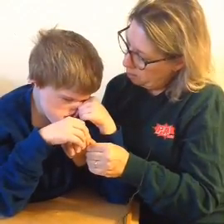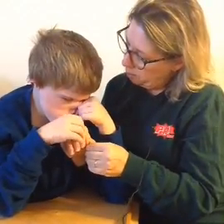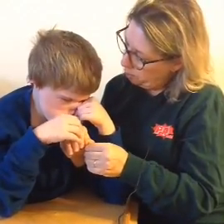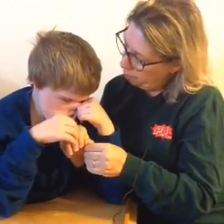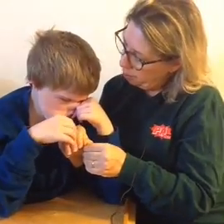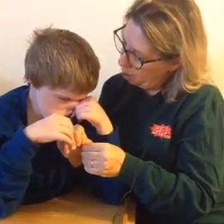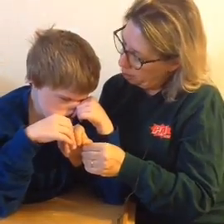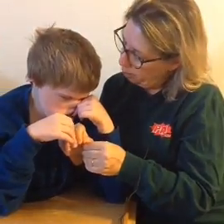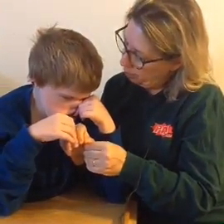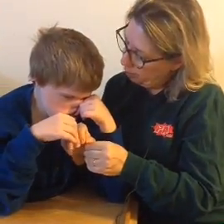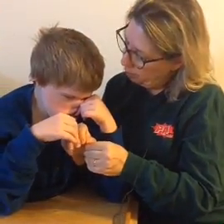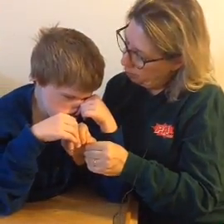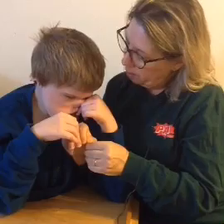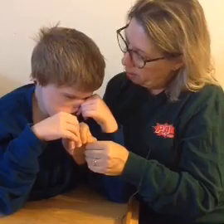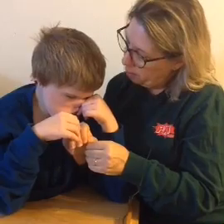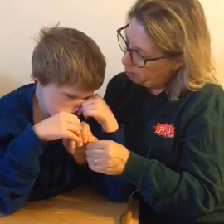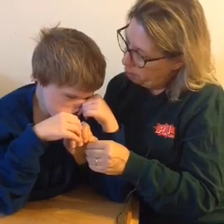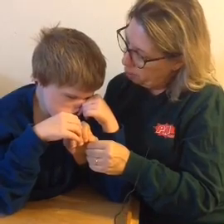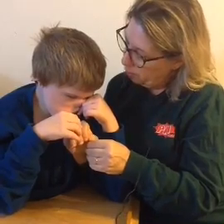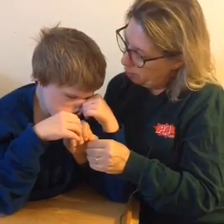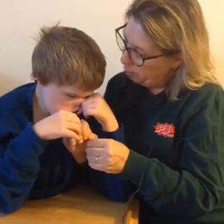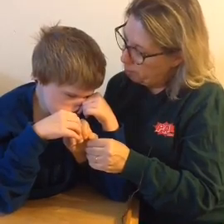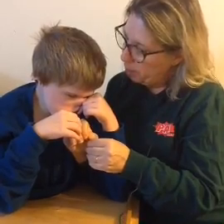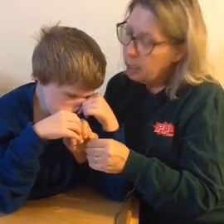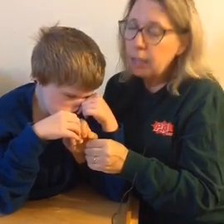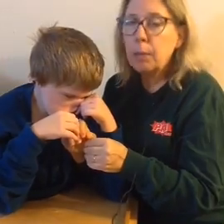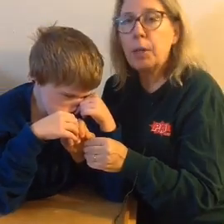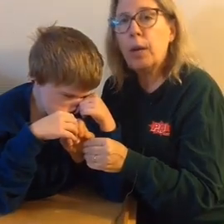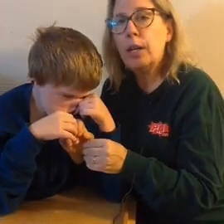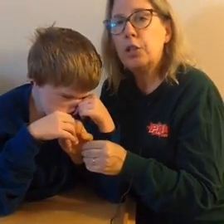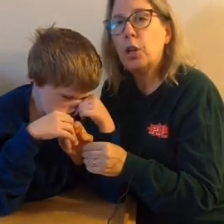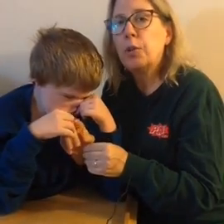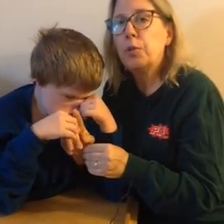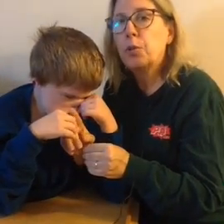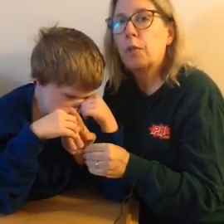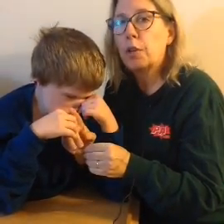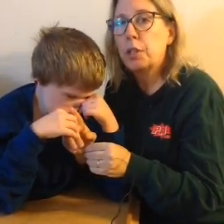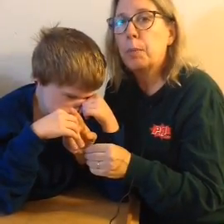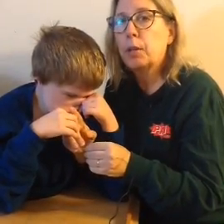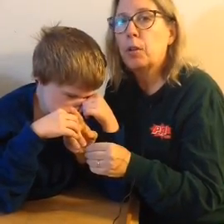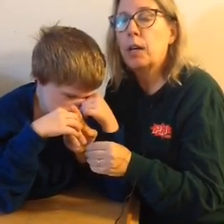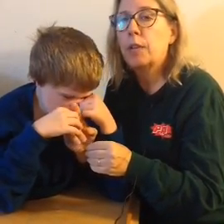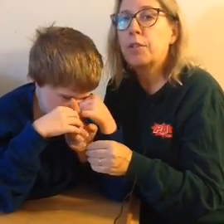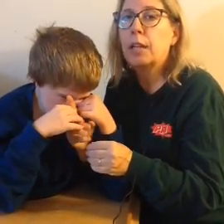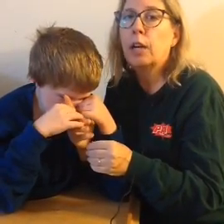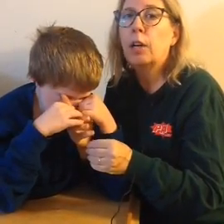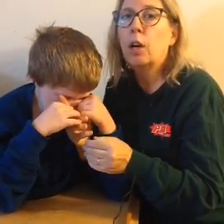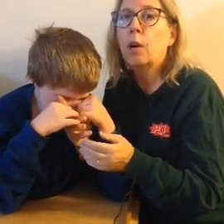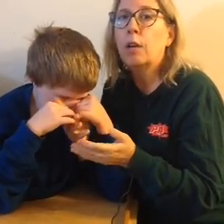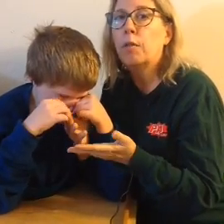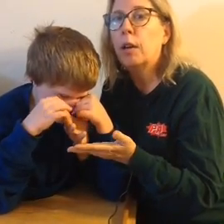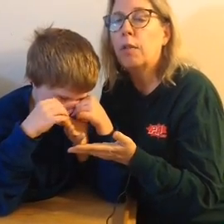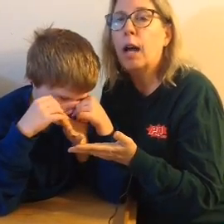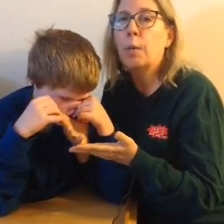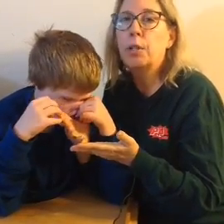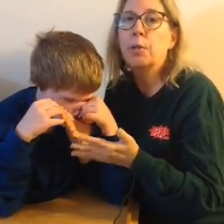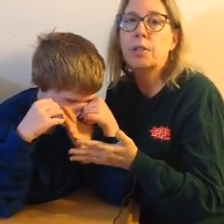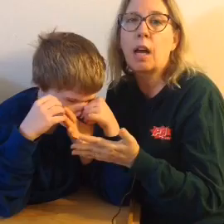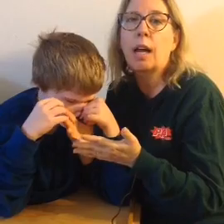So there's a lot of good reasons to do it. But let me go ahead and show you sort of our typical scenario of how we do a sign